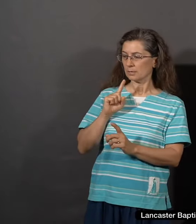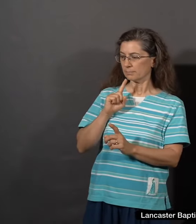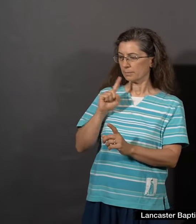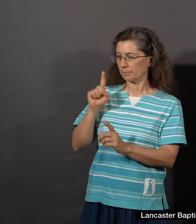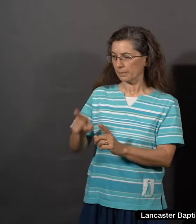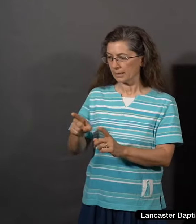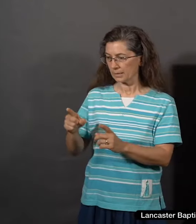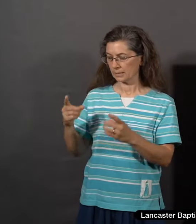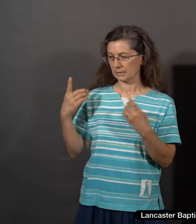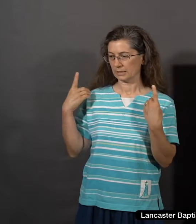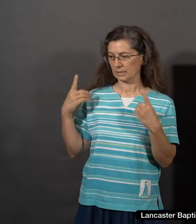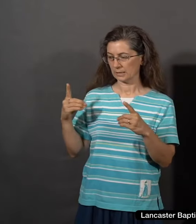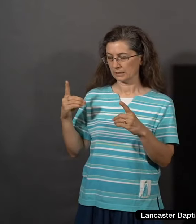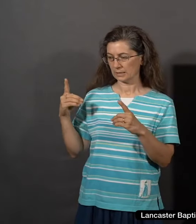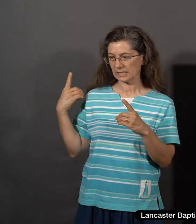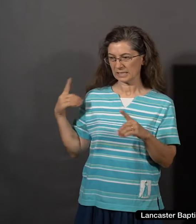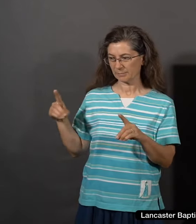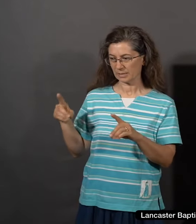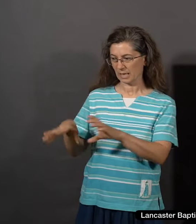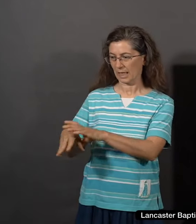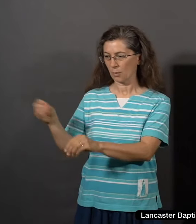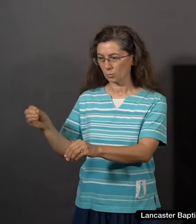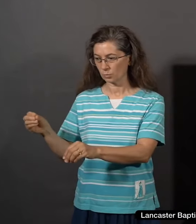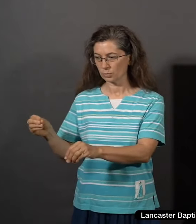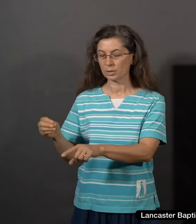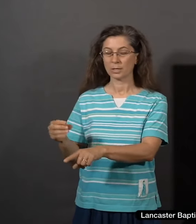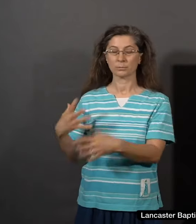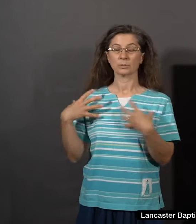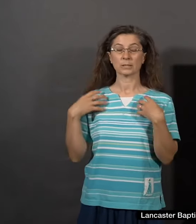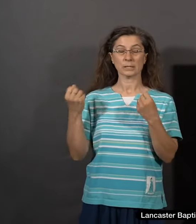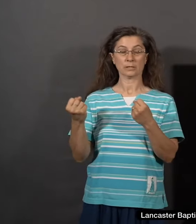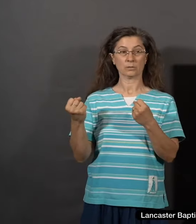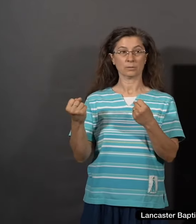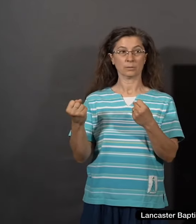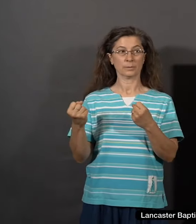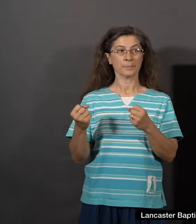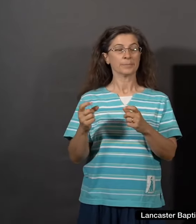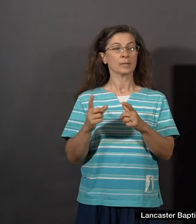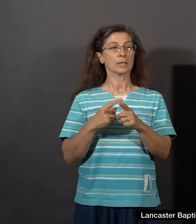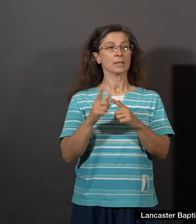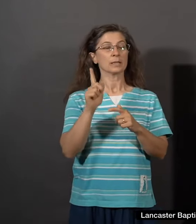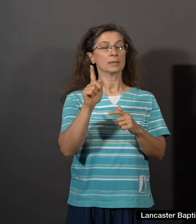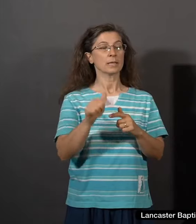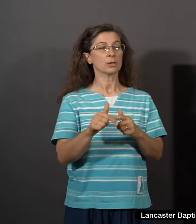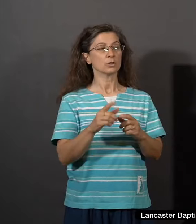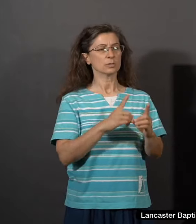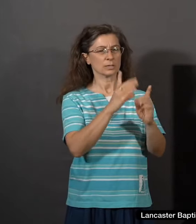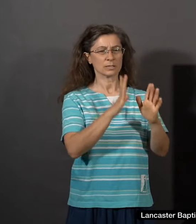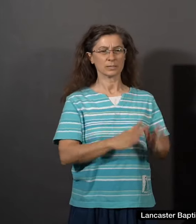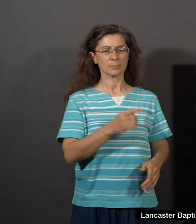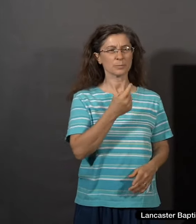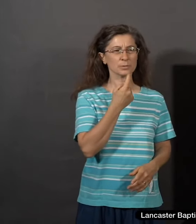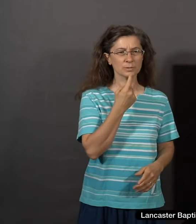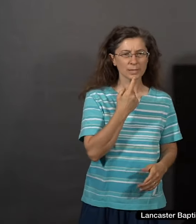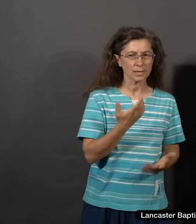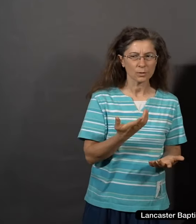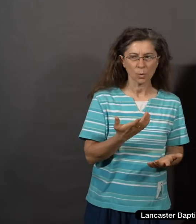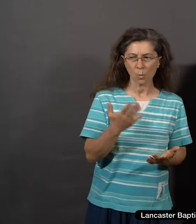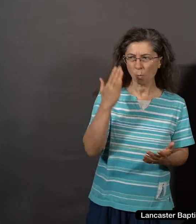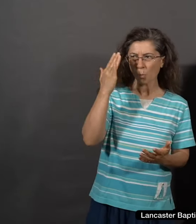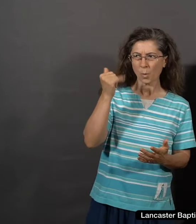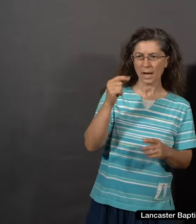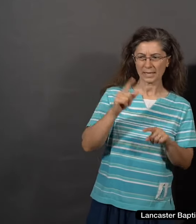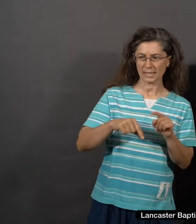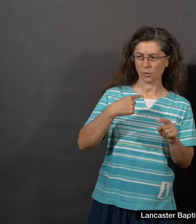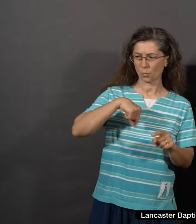then came the disciples uh to jesus apart and said why could not we cast him out and jesus said unto them